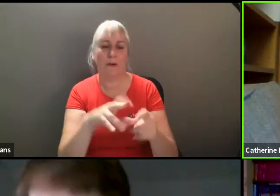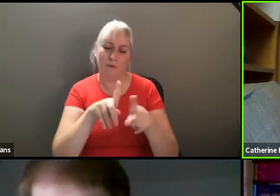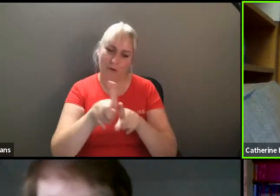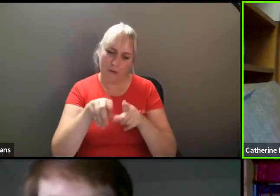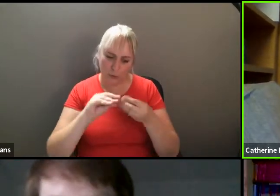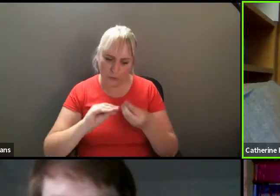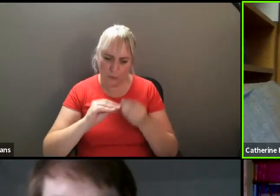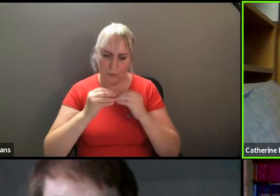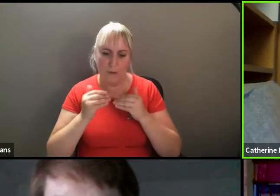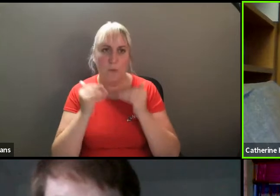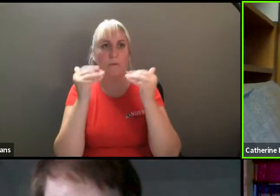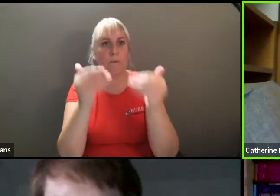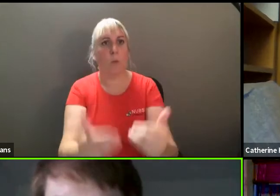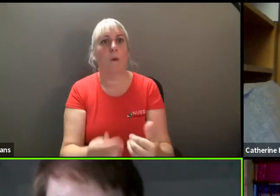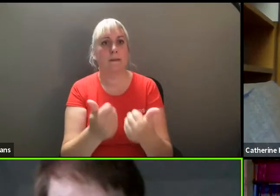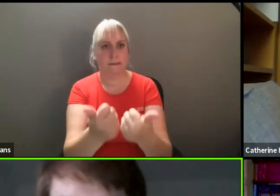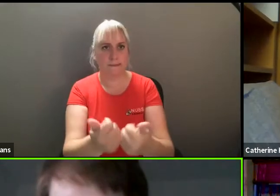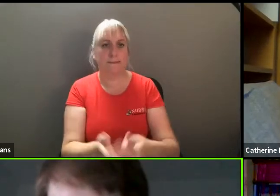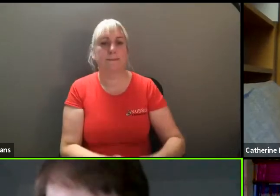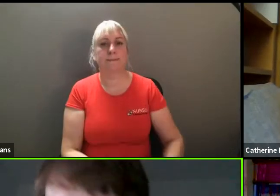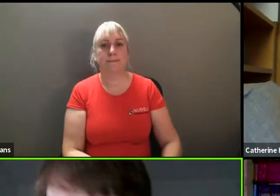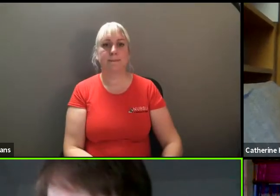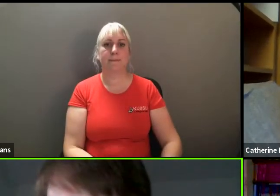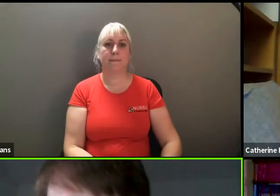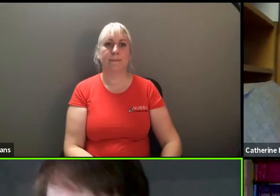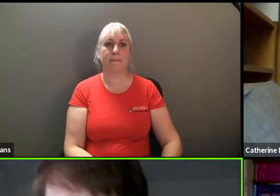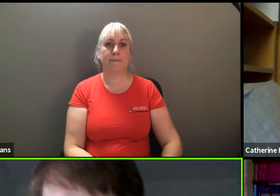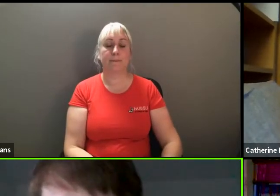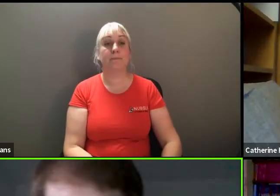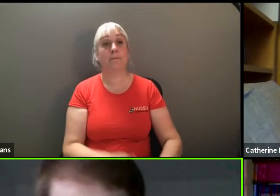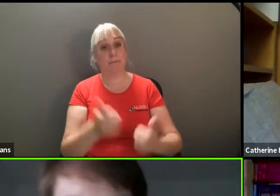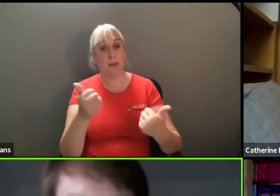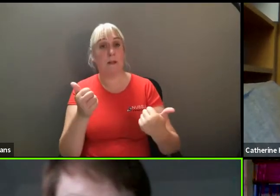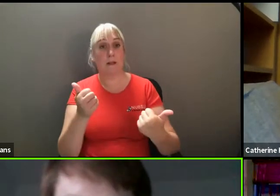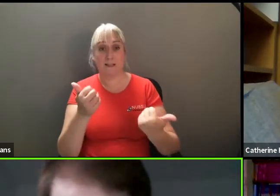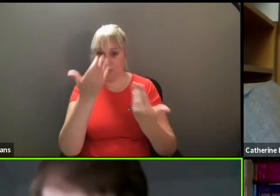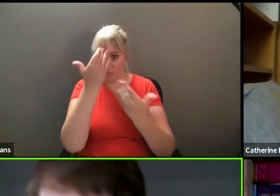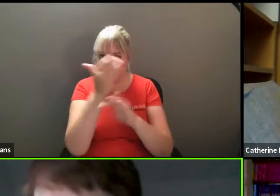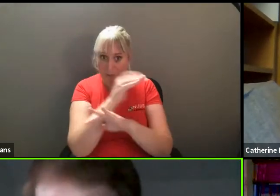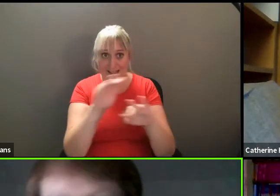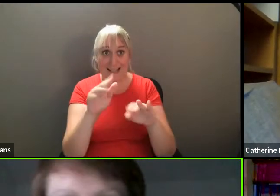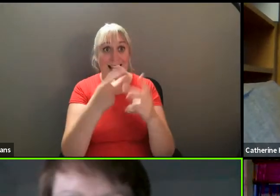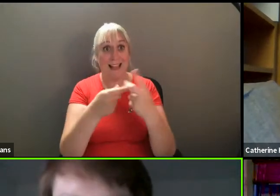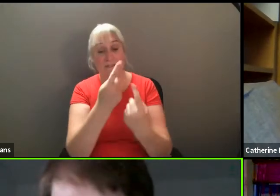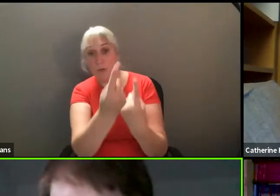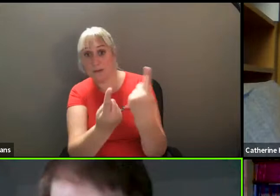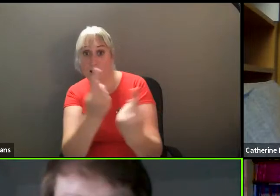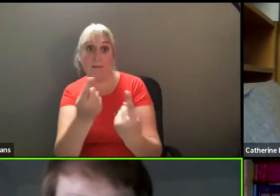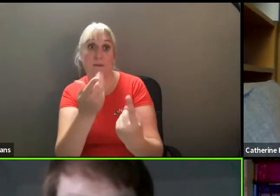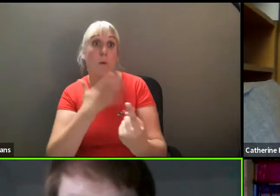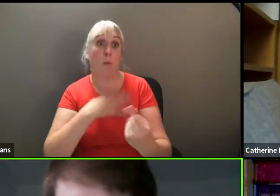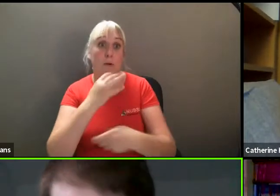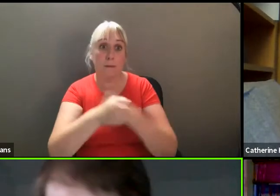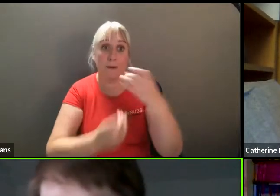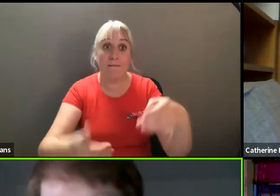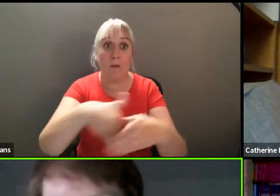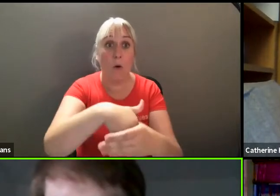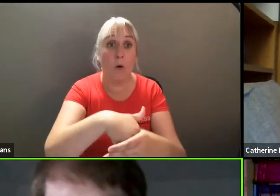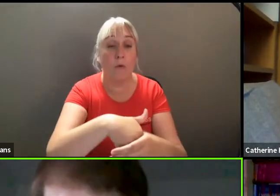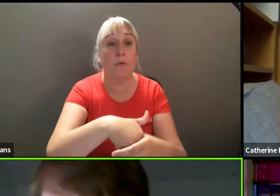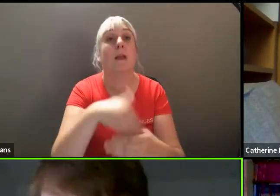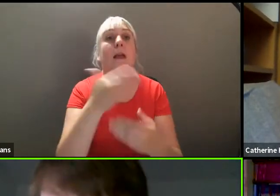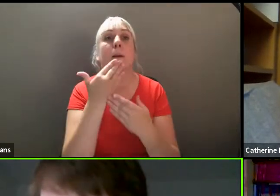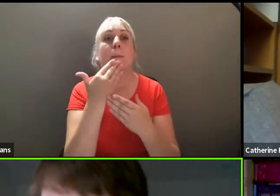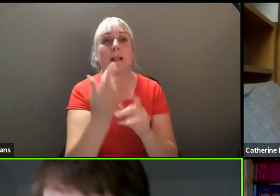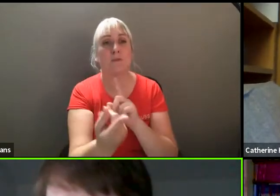forward. Thanks, Catherine. And just to echo you there, if people want to get involved and have things to say, then please do respond